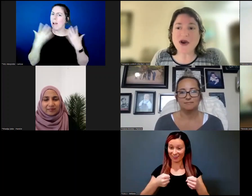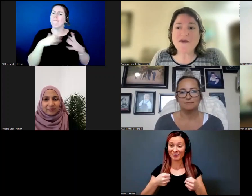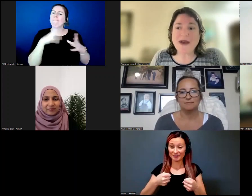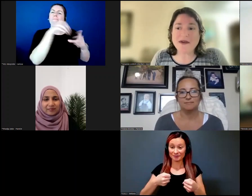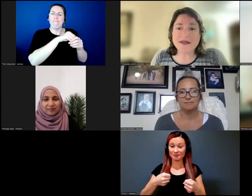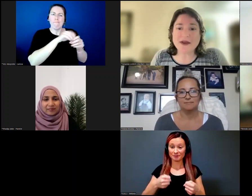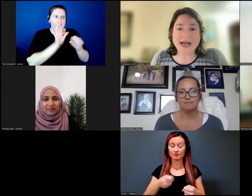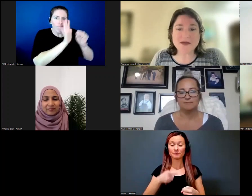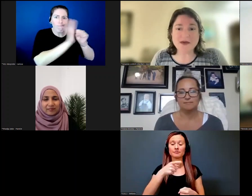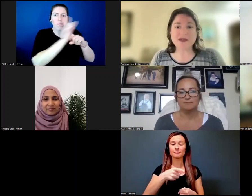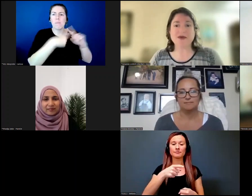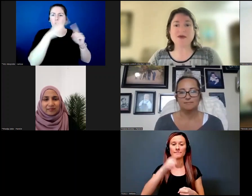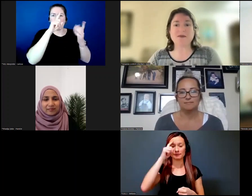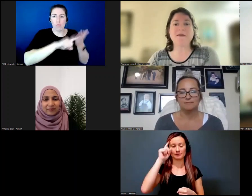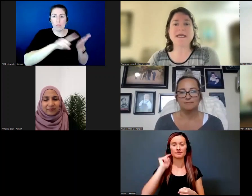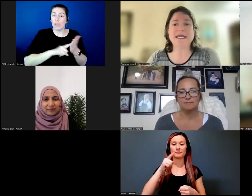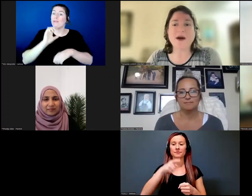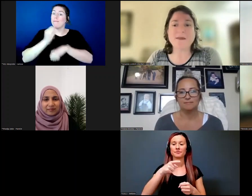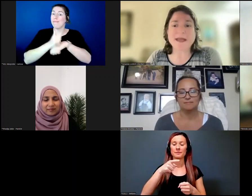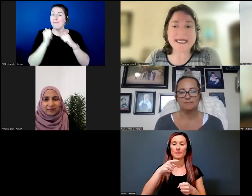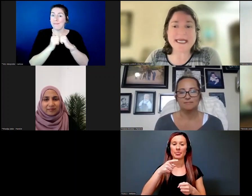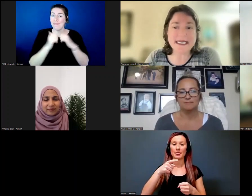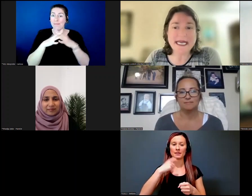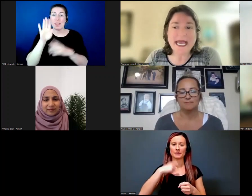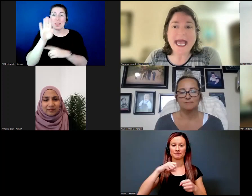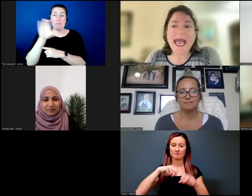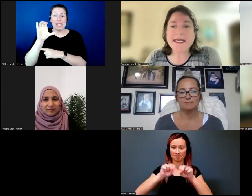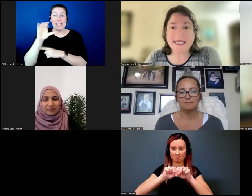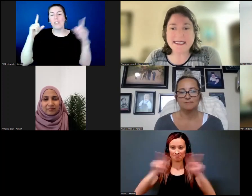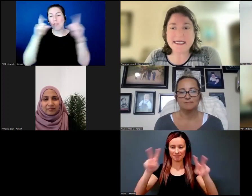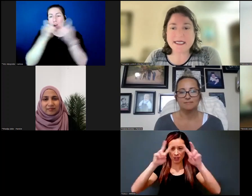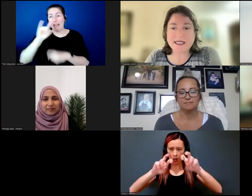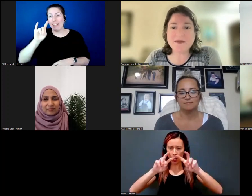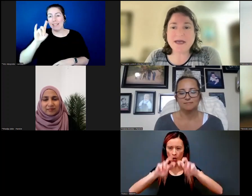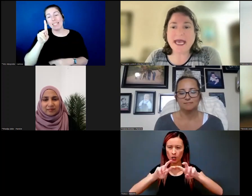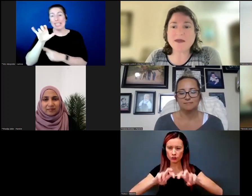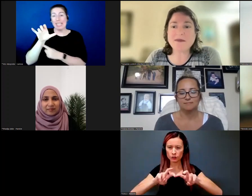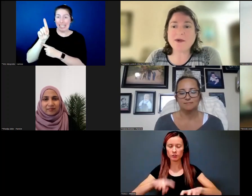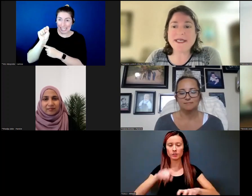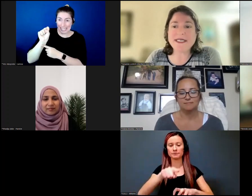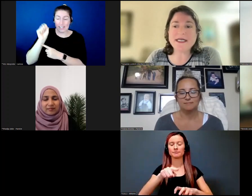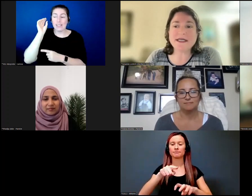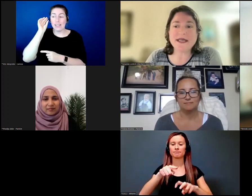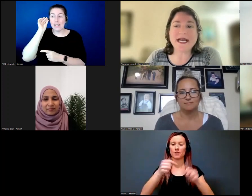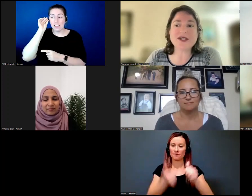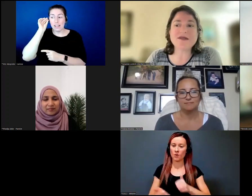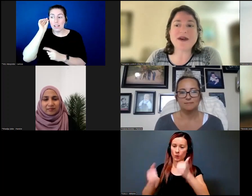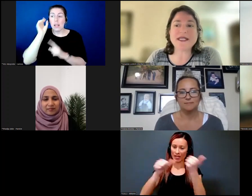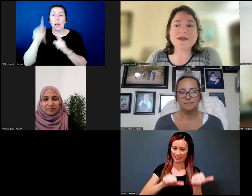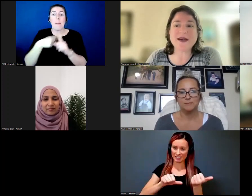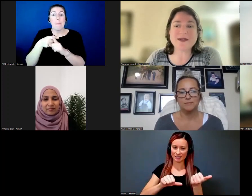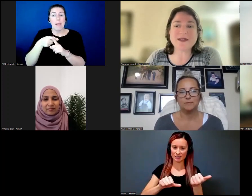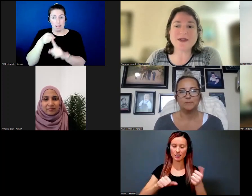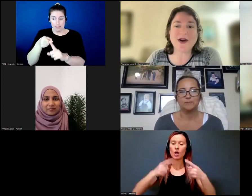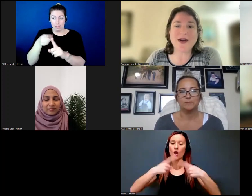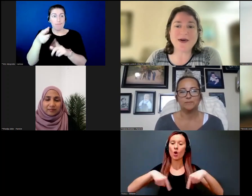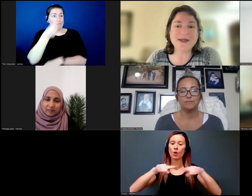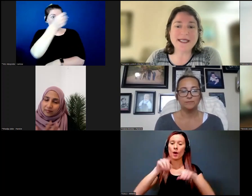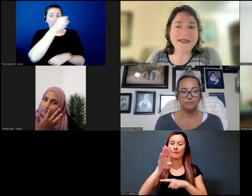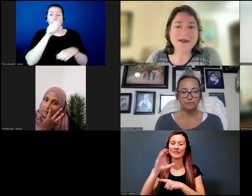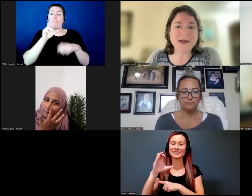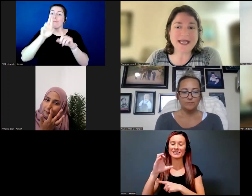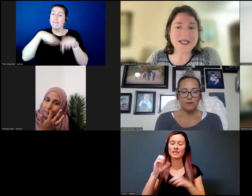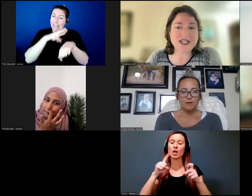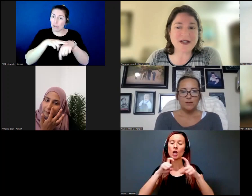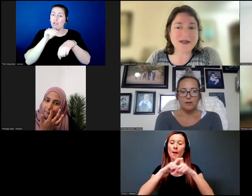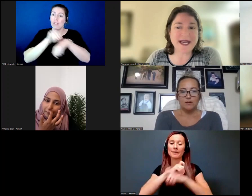She co-founded the grassroots group BC Complex Kids, and was appointed to the National Advisory Council on